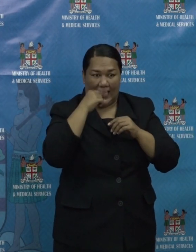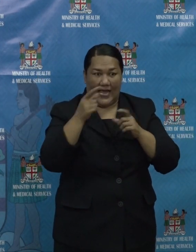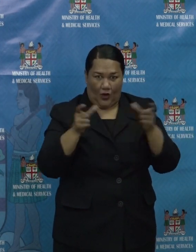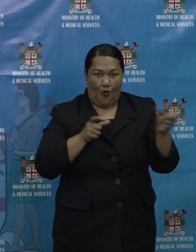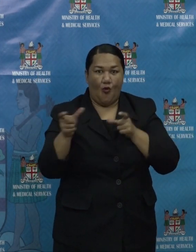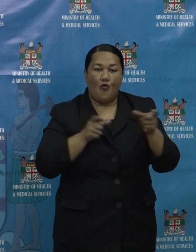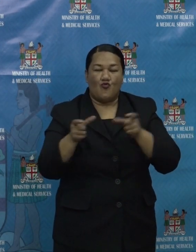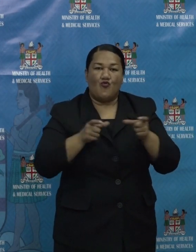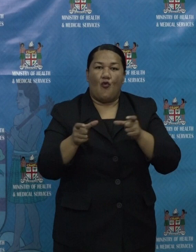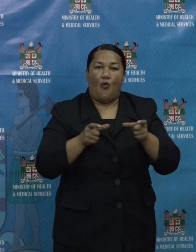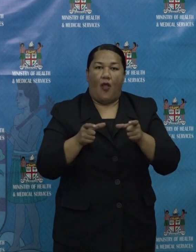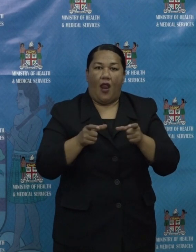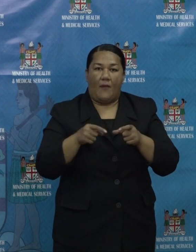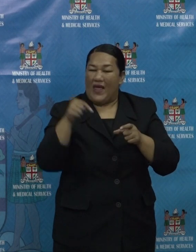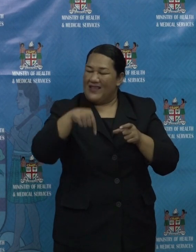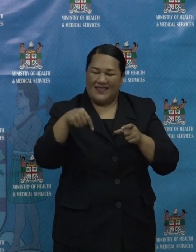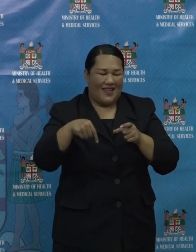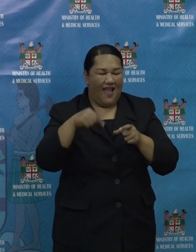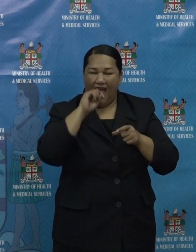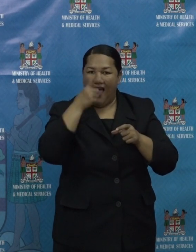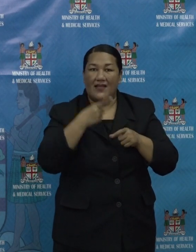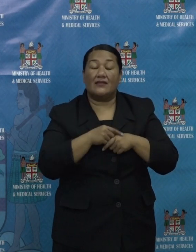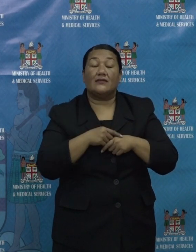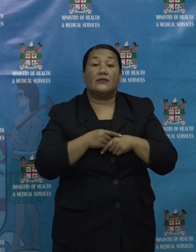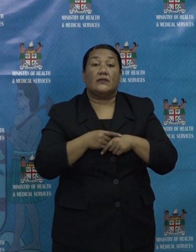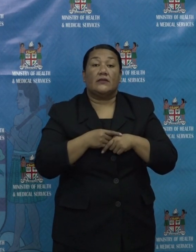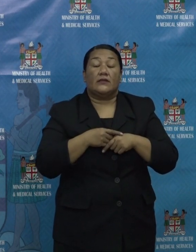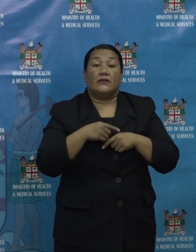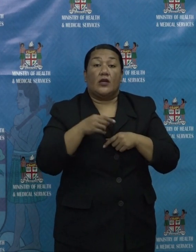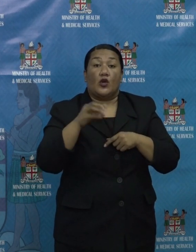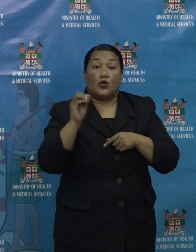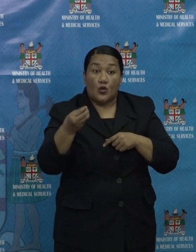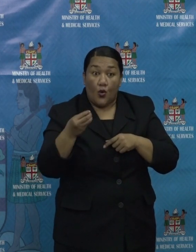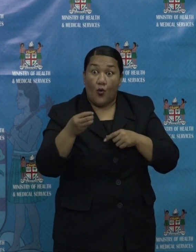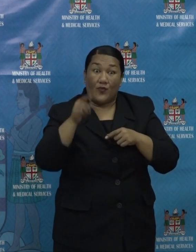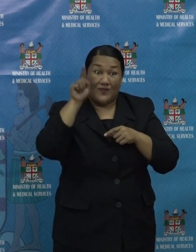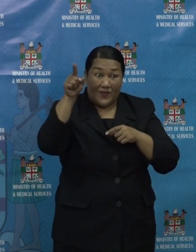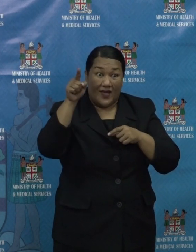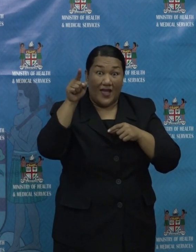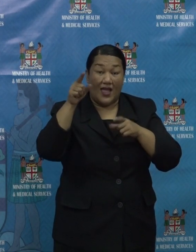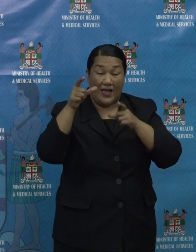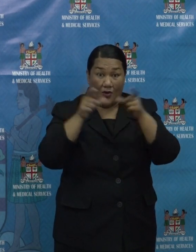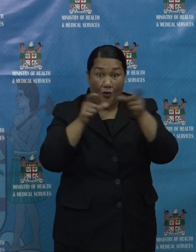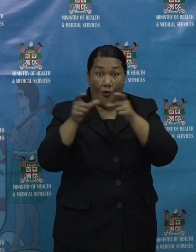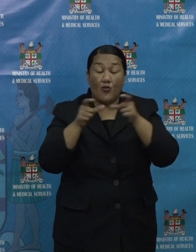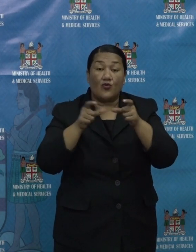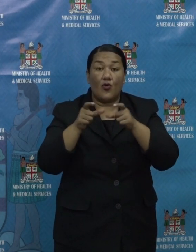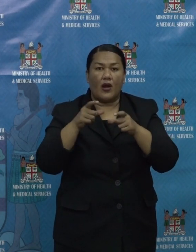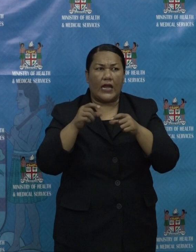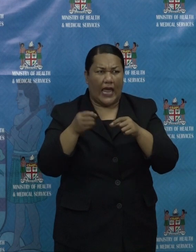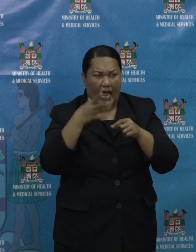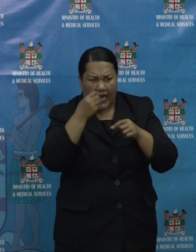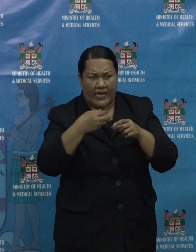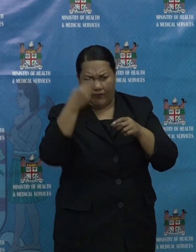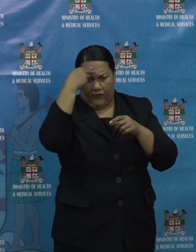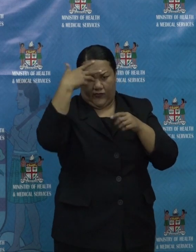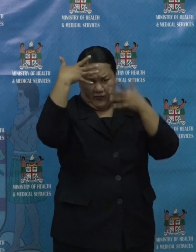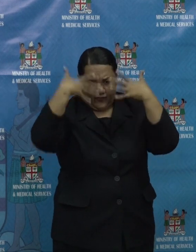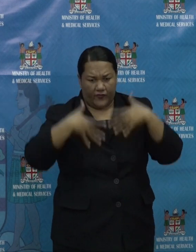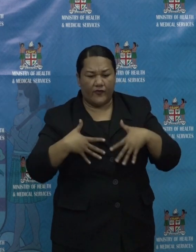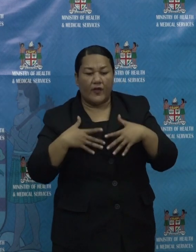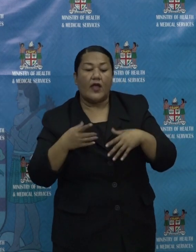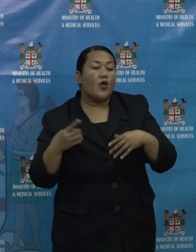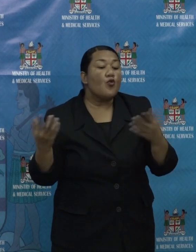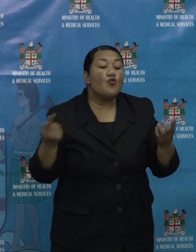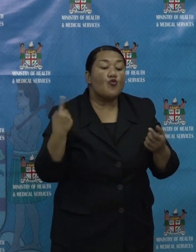widely, including all people with symptoms, contacts of cases, and even during their mass community screenings, when they're testing people with no